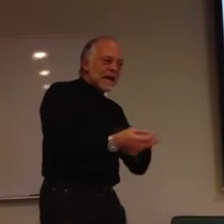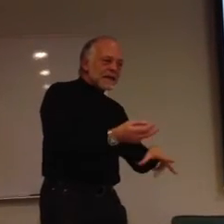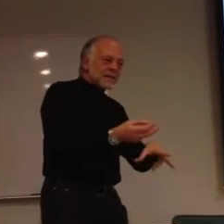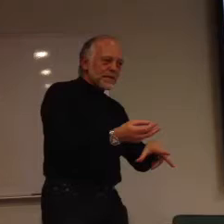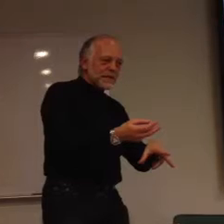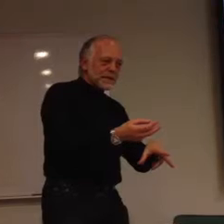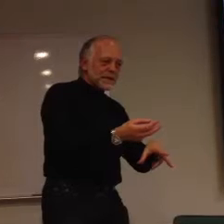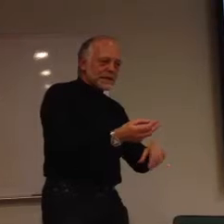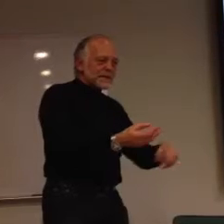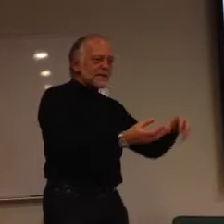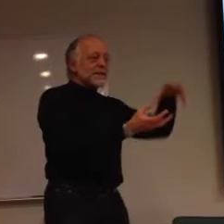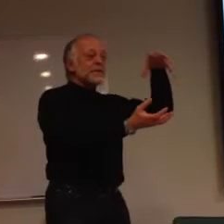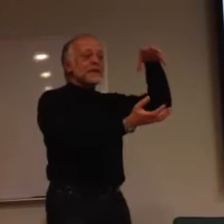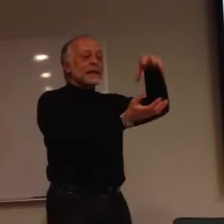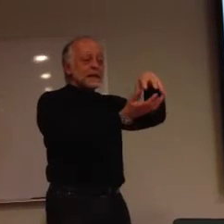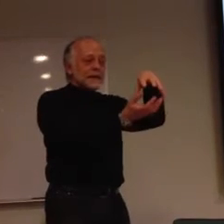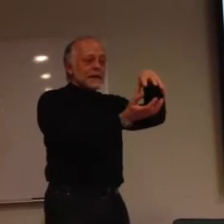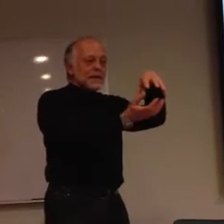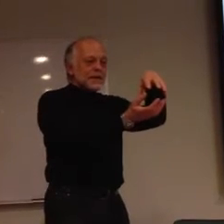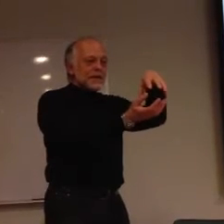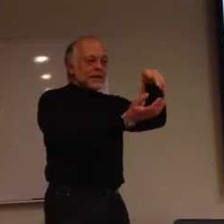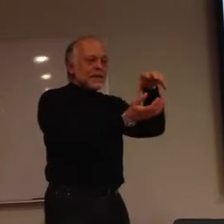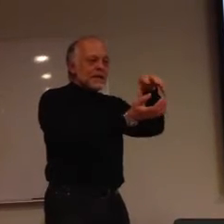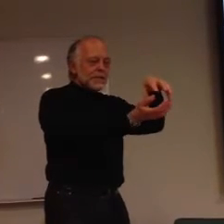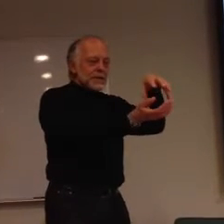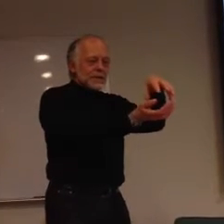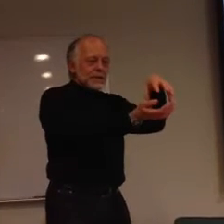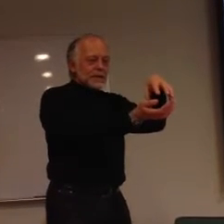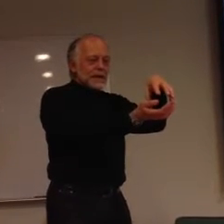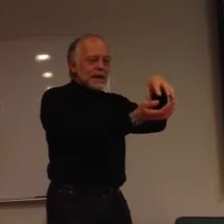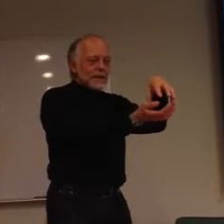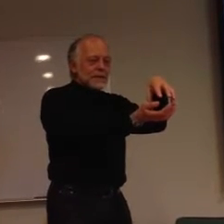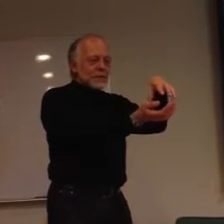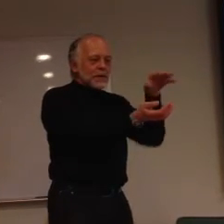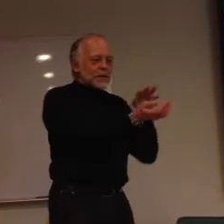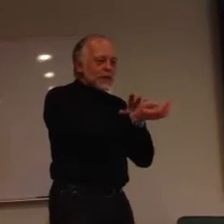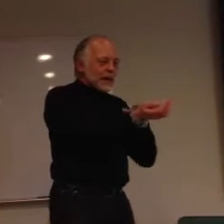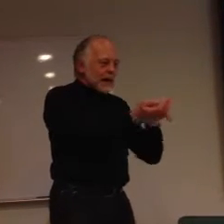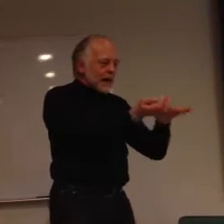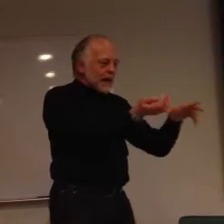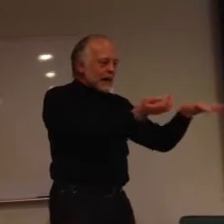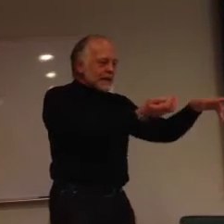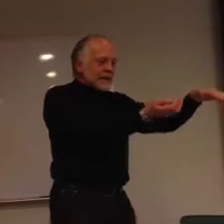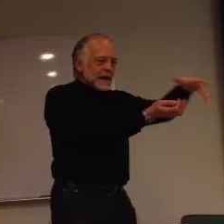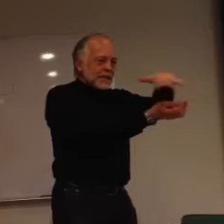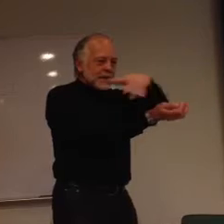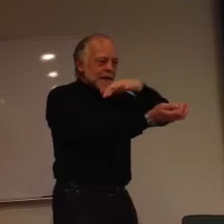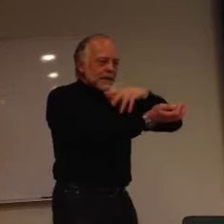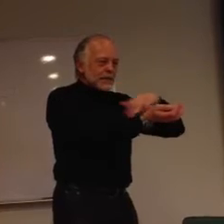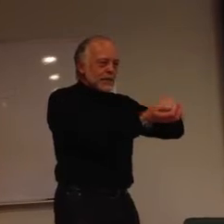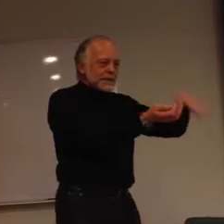gas all around, so you say. The nuclei, the bulge, and everything around.